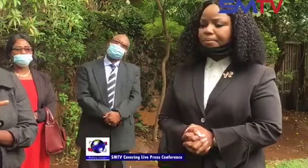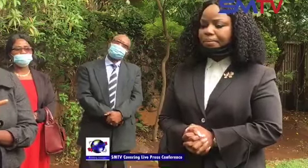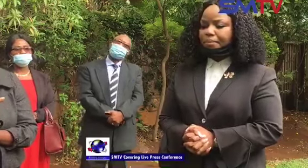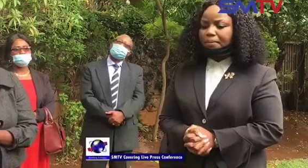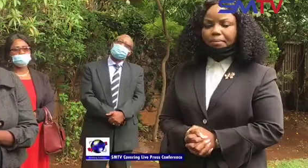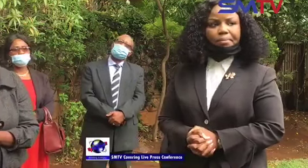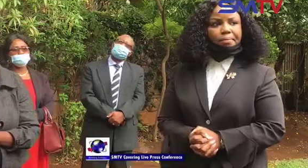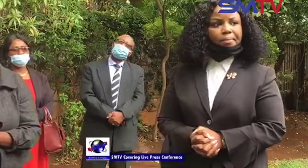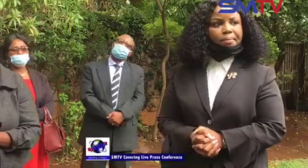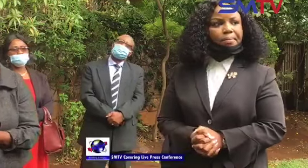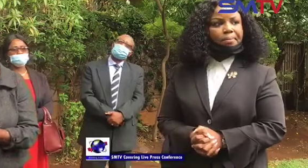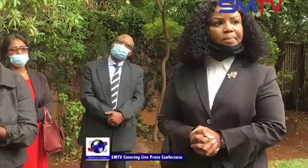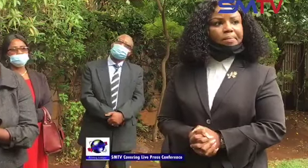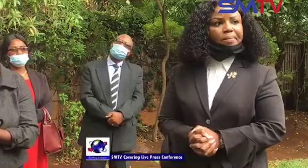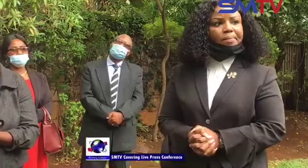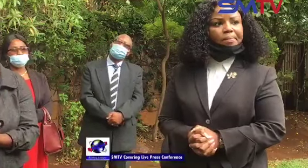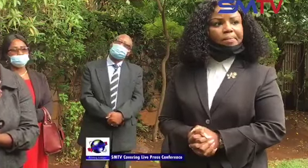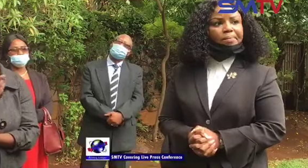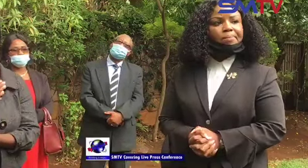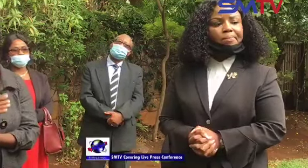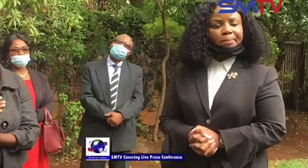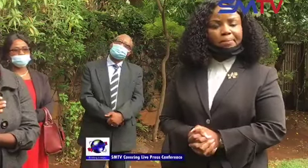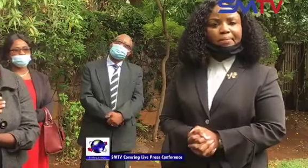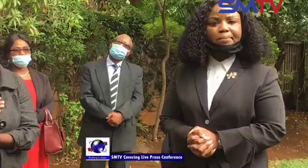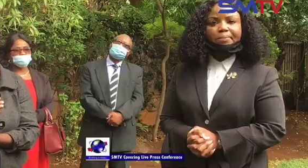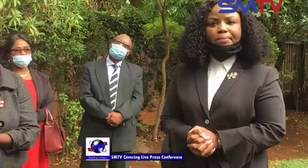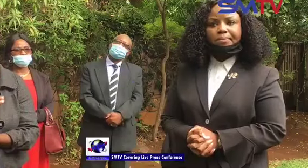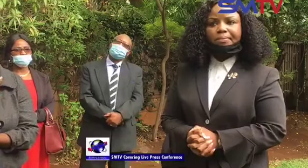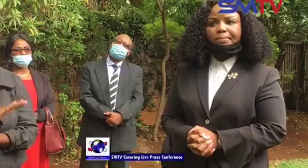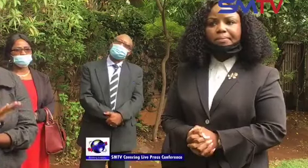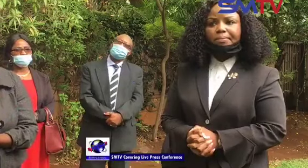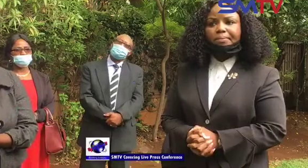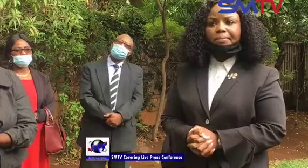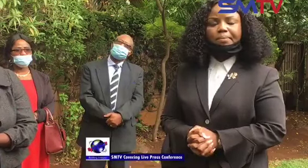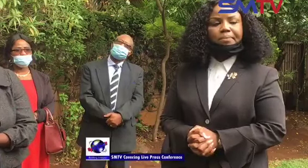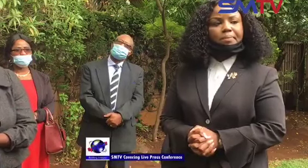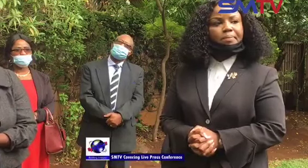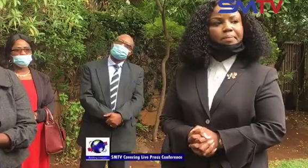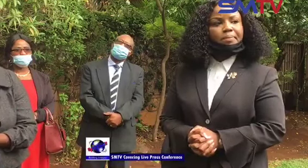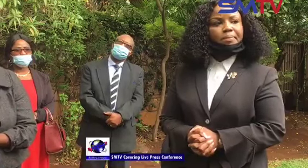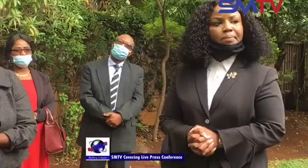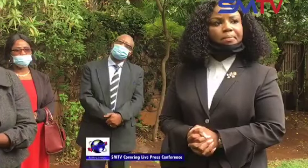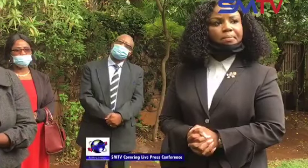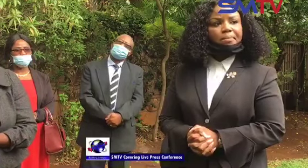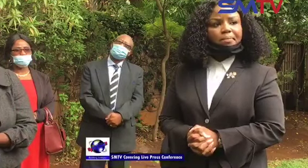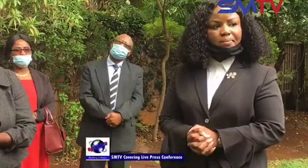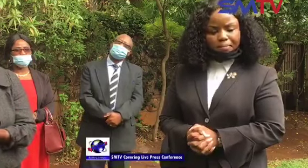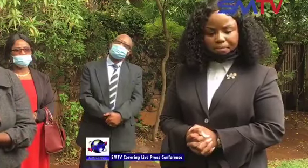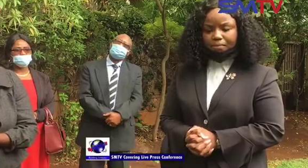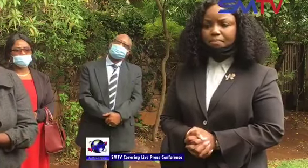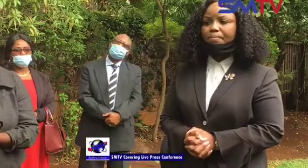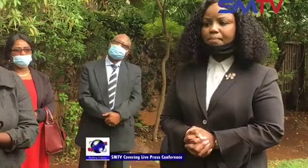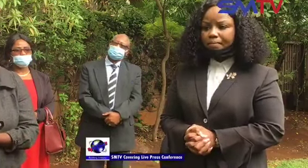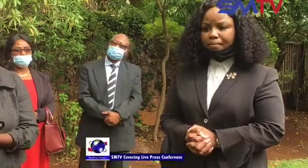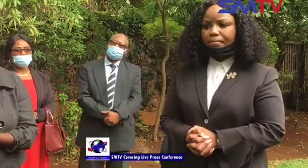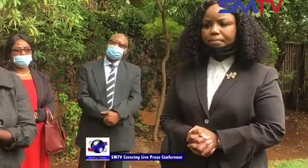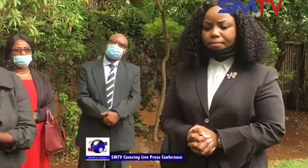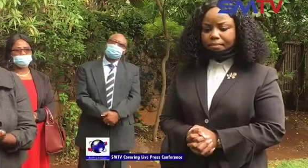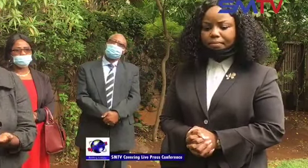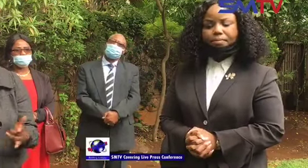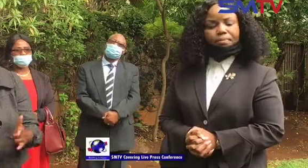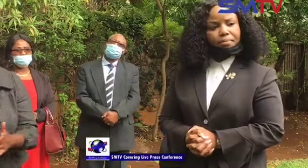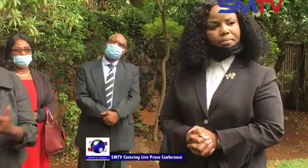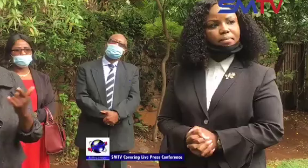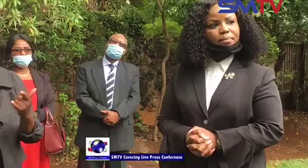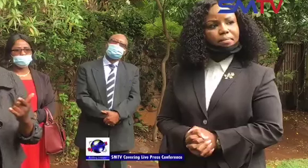there was concern or there was allegations that there were 2 million that went missing. Now,